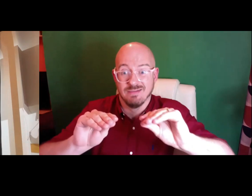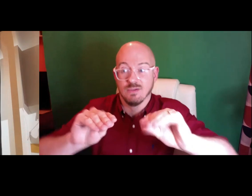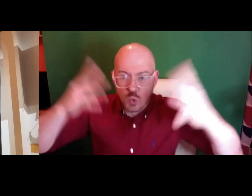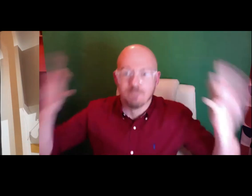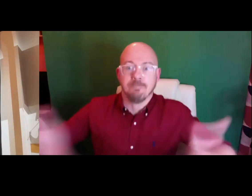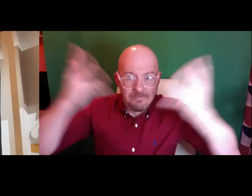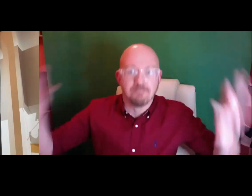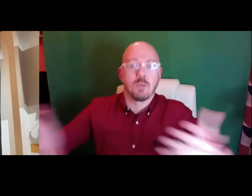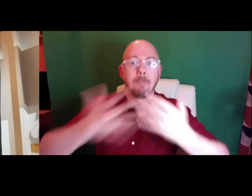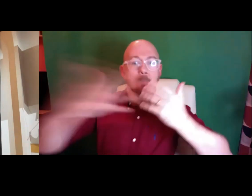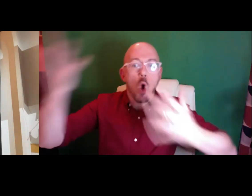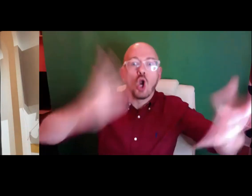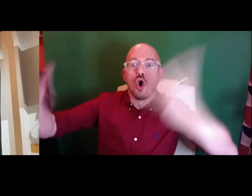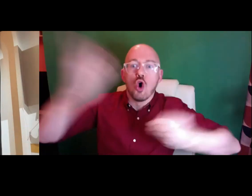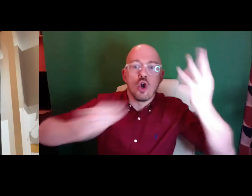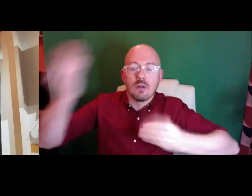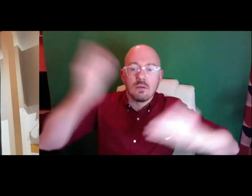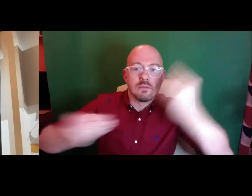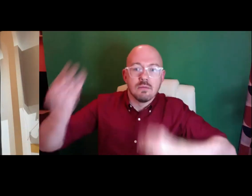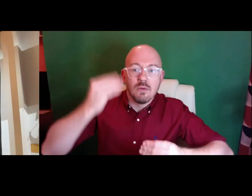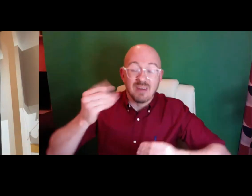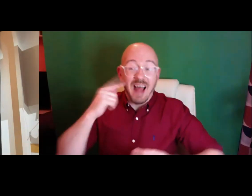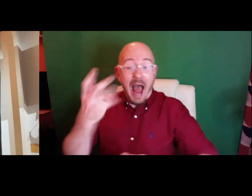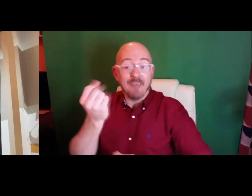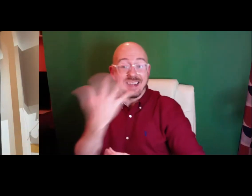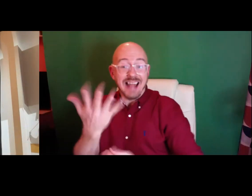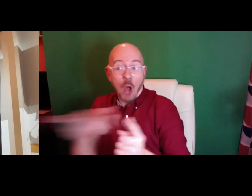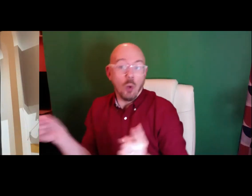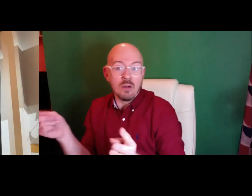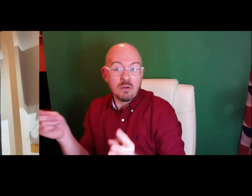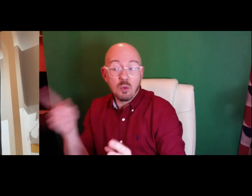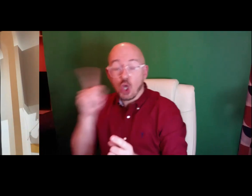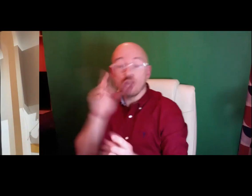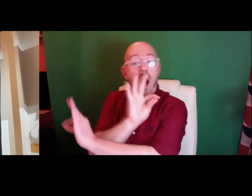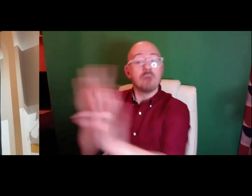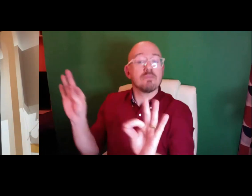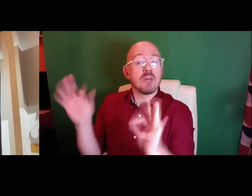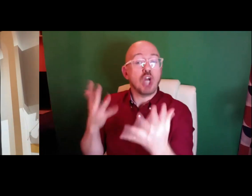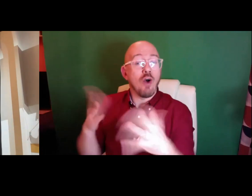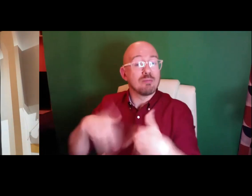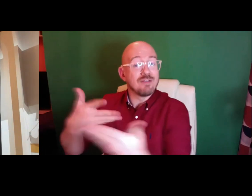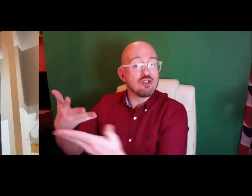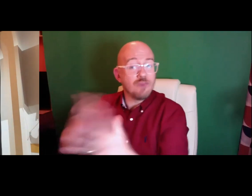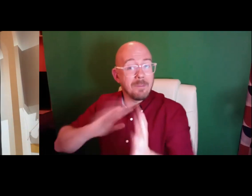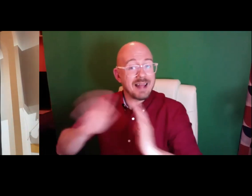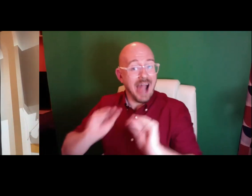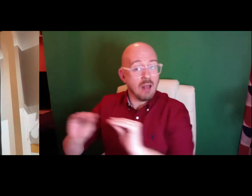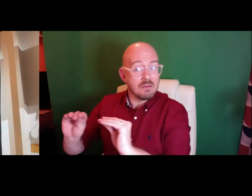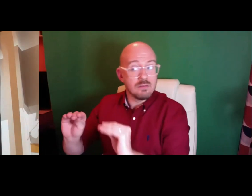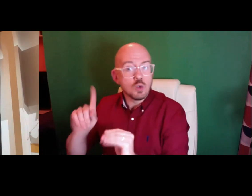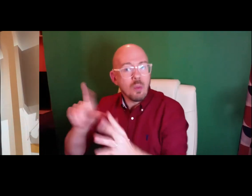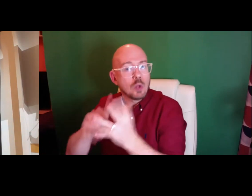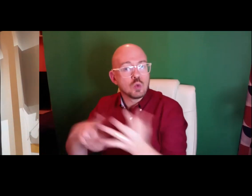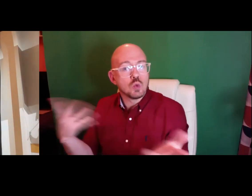We need to really sort out the need for more courses first, more people learning how to teach BSL.